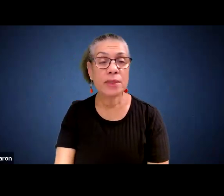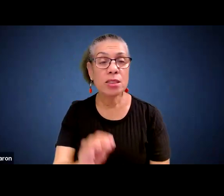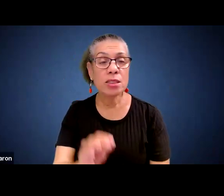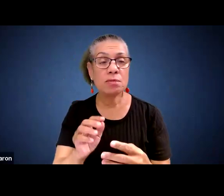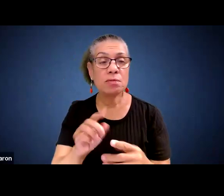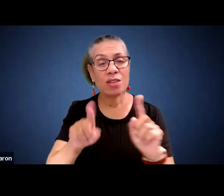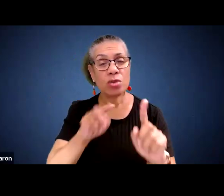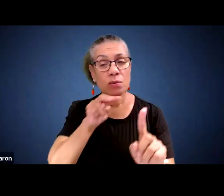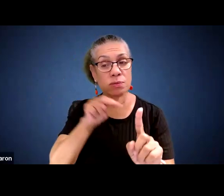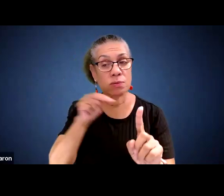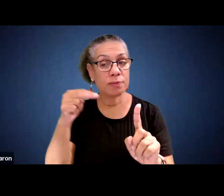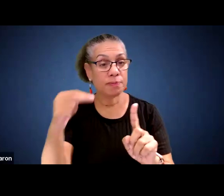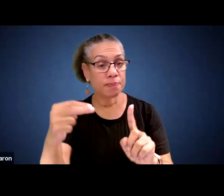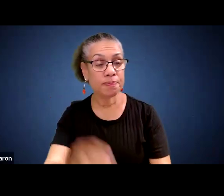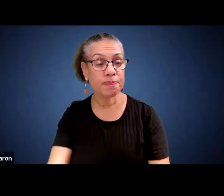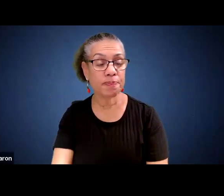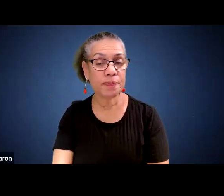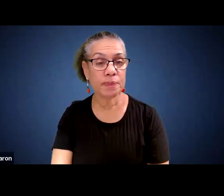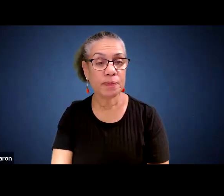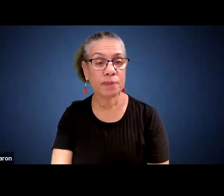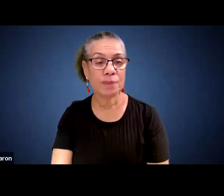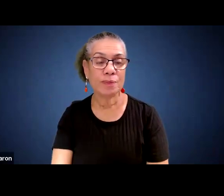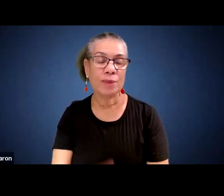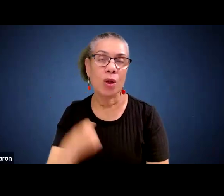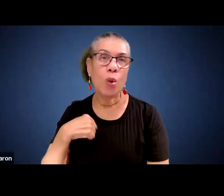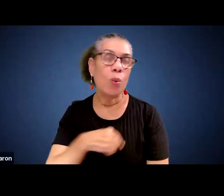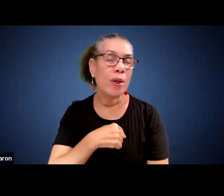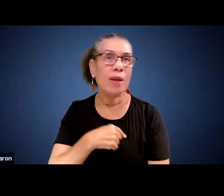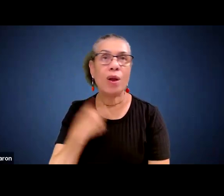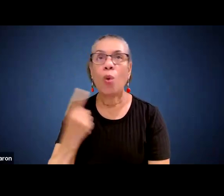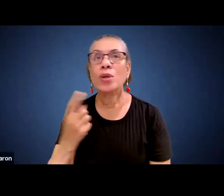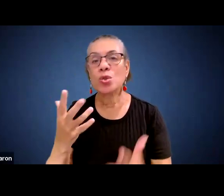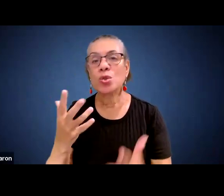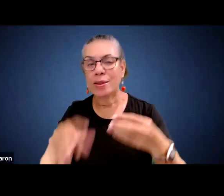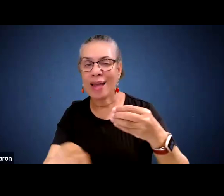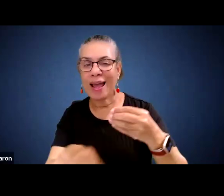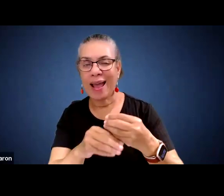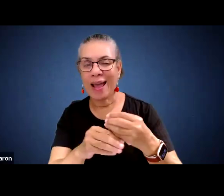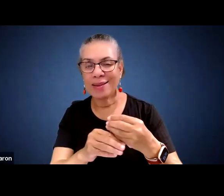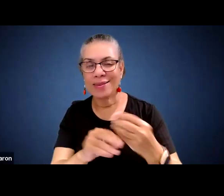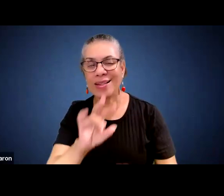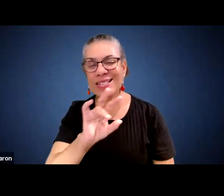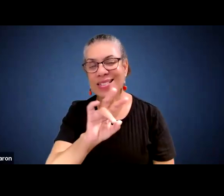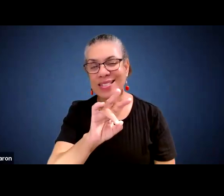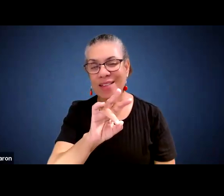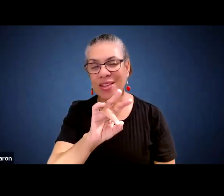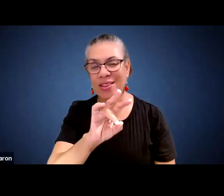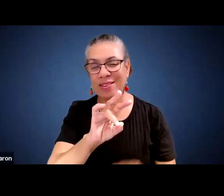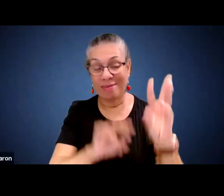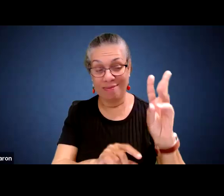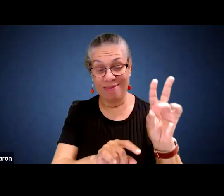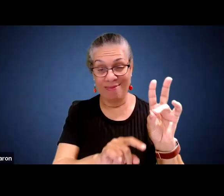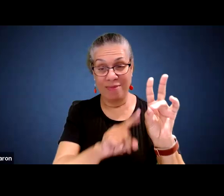we've always been wanting to expand 7 through 12 because that's the way the district is going.